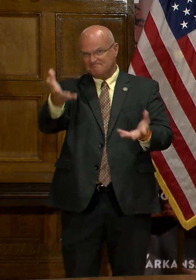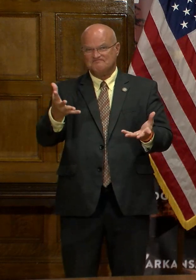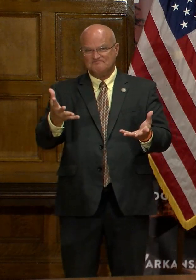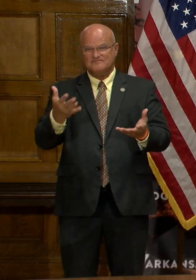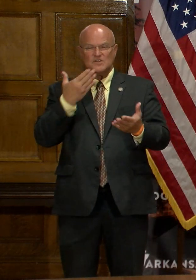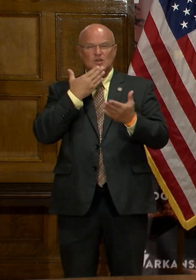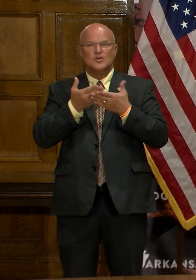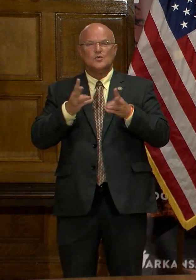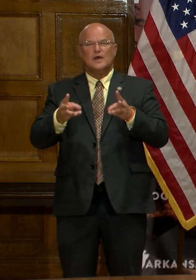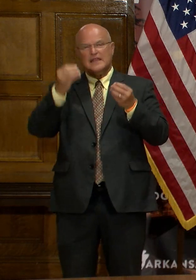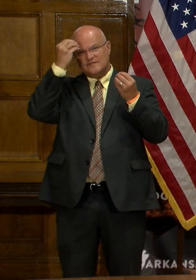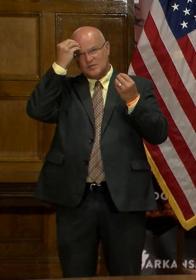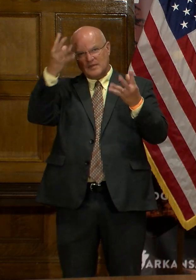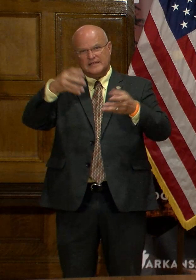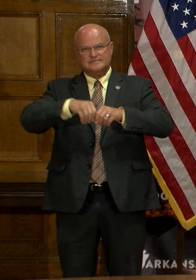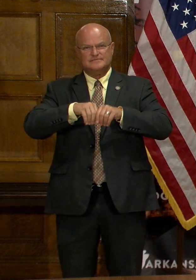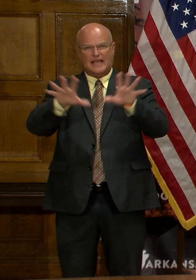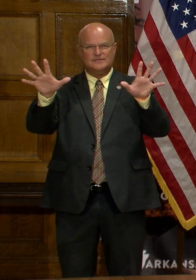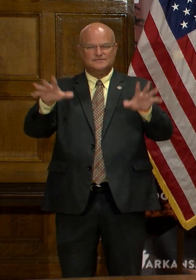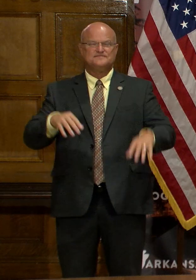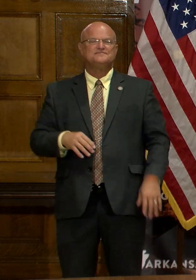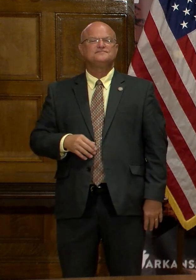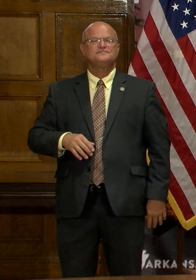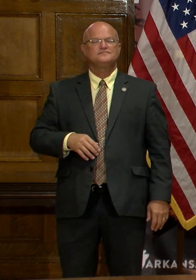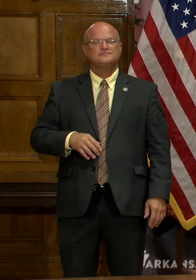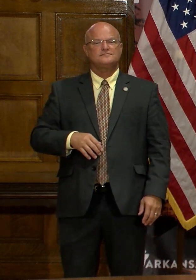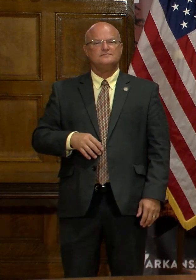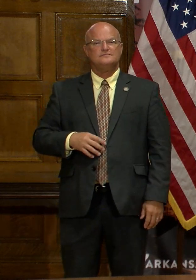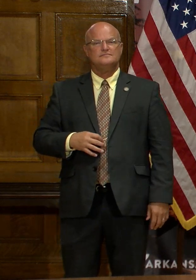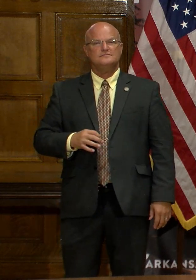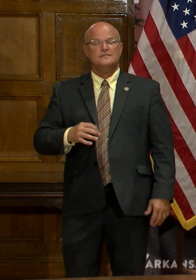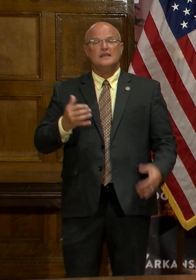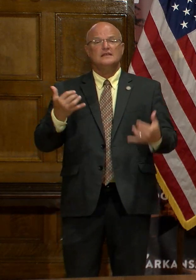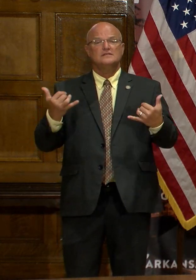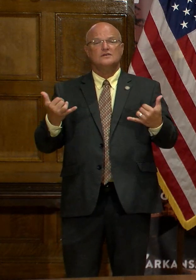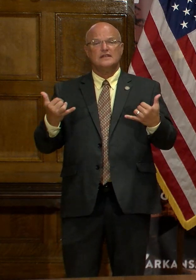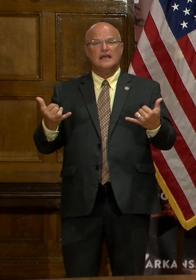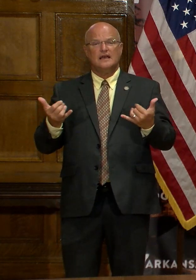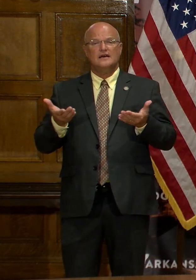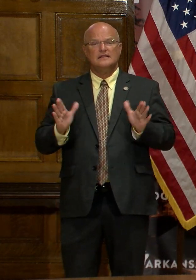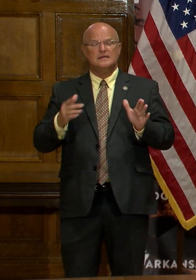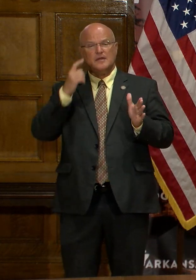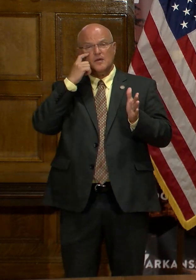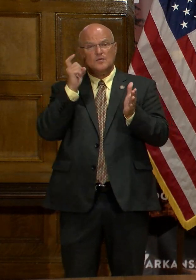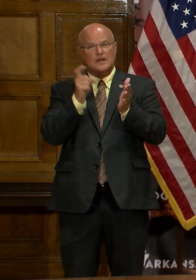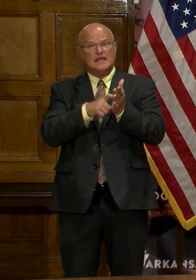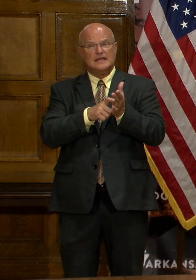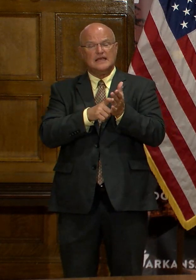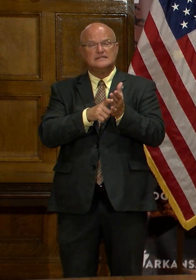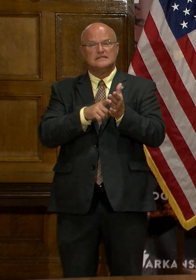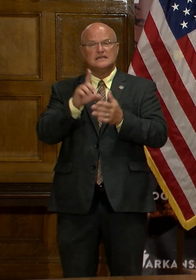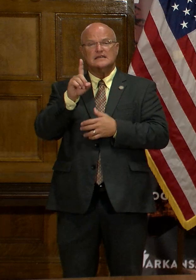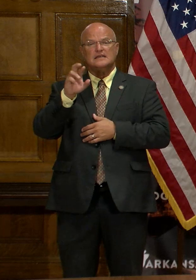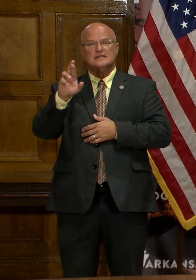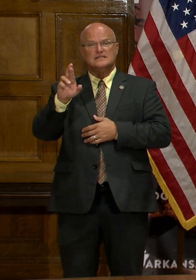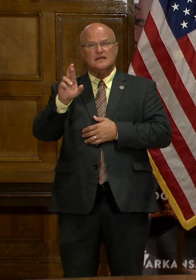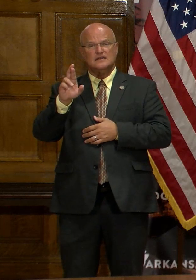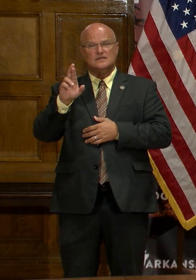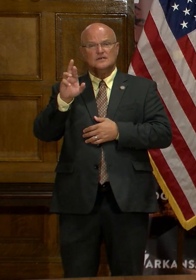good way to get the information out. And with that, let me recognize